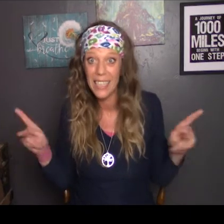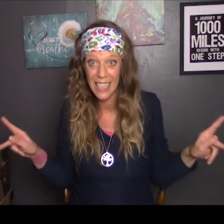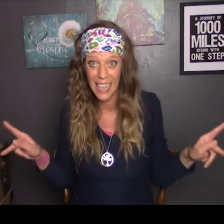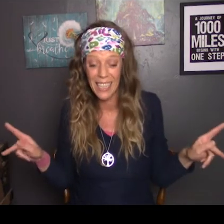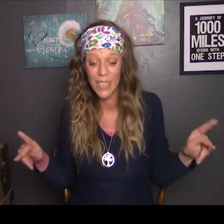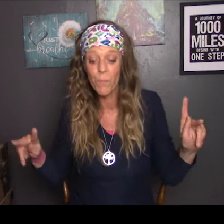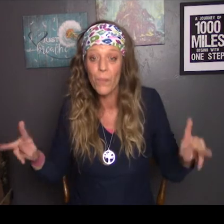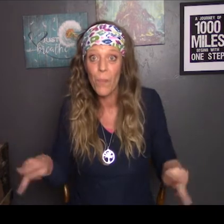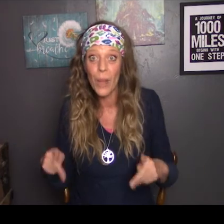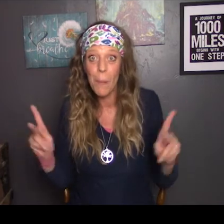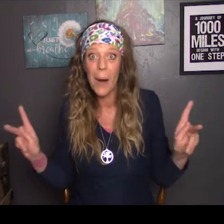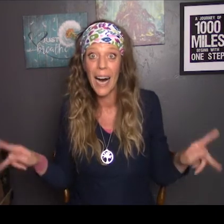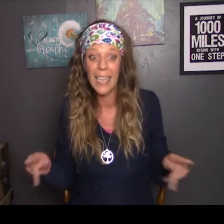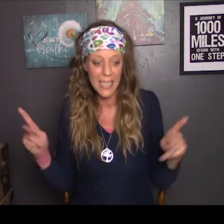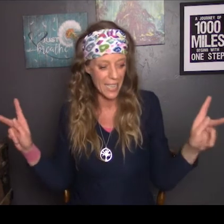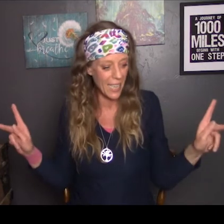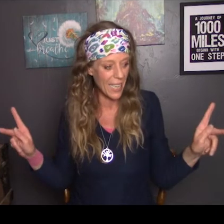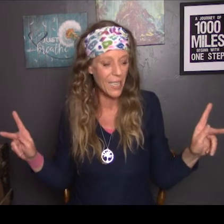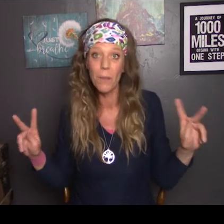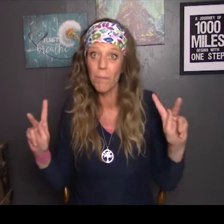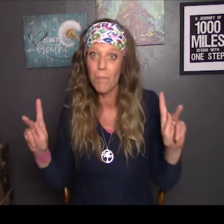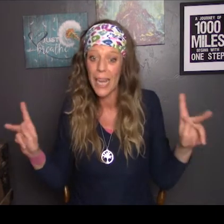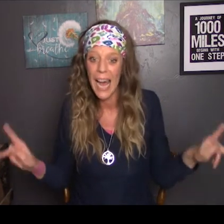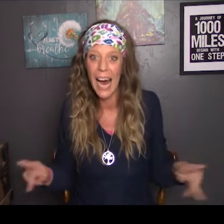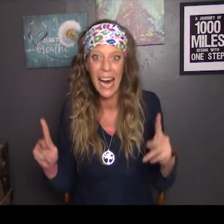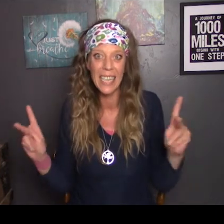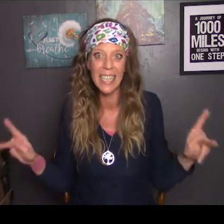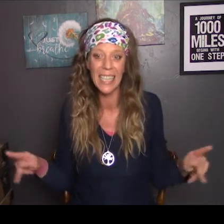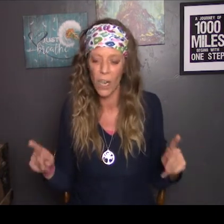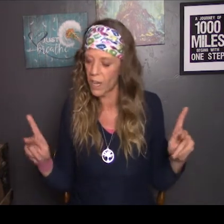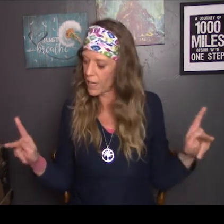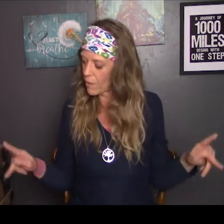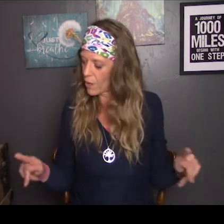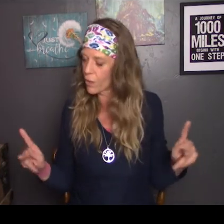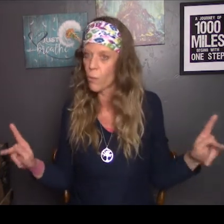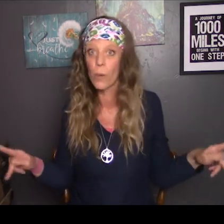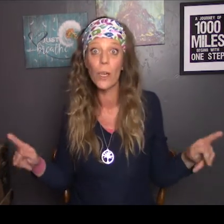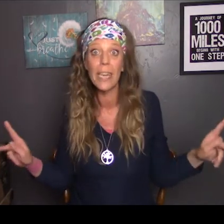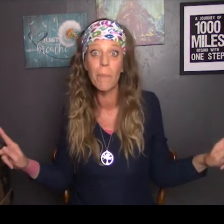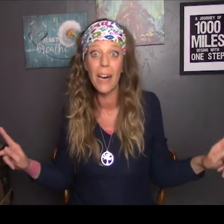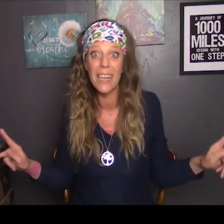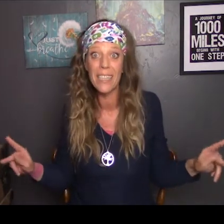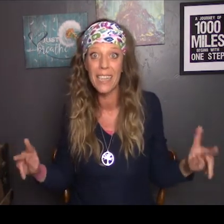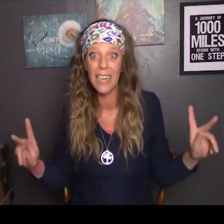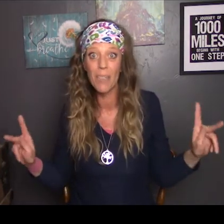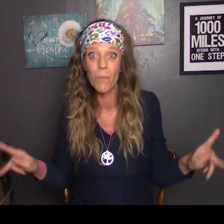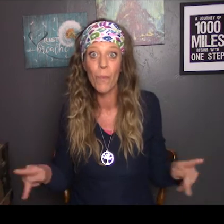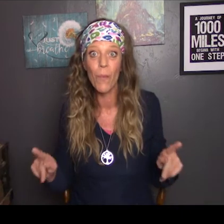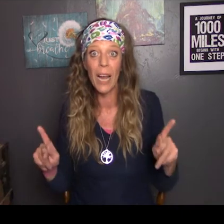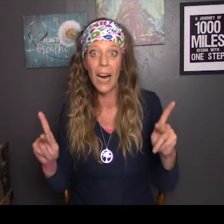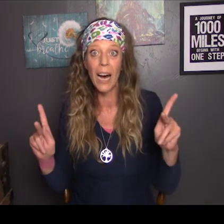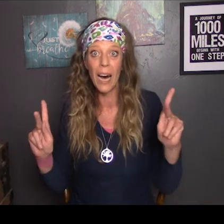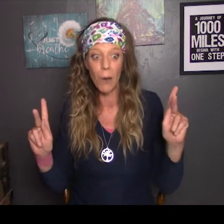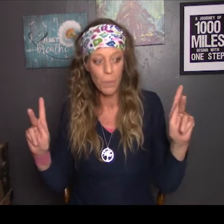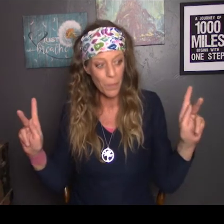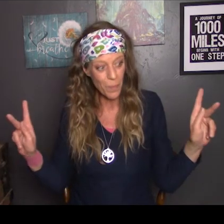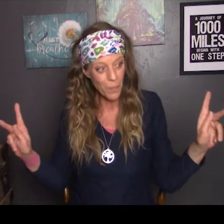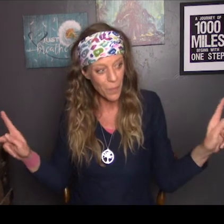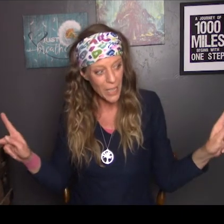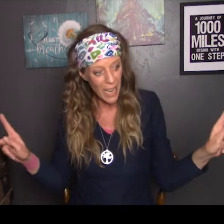Pasta. Pasta. B hands. And for swirly pasta. Up,